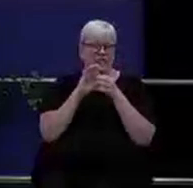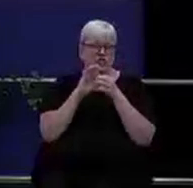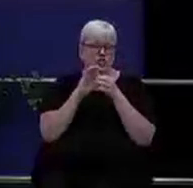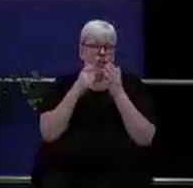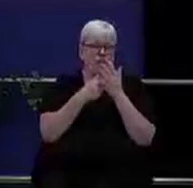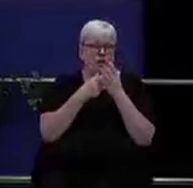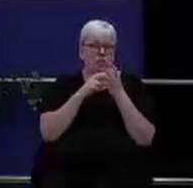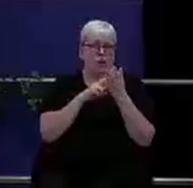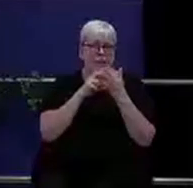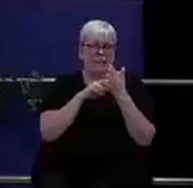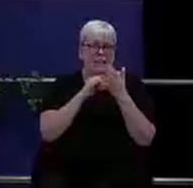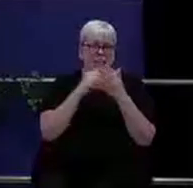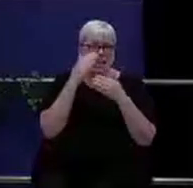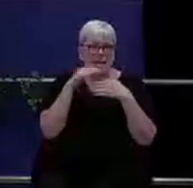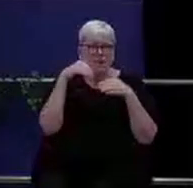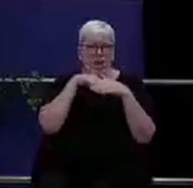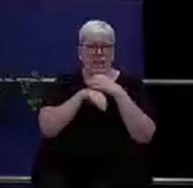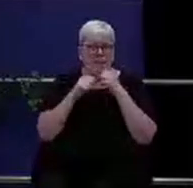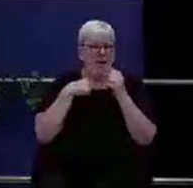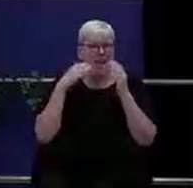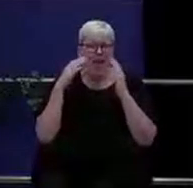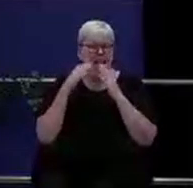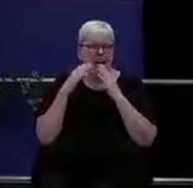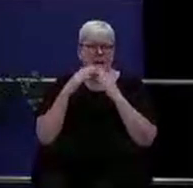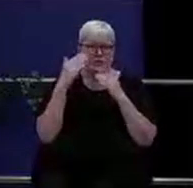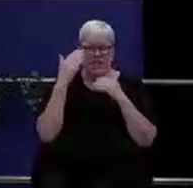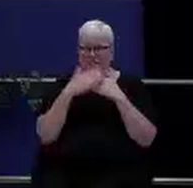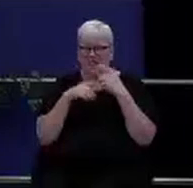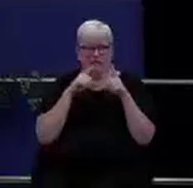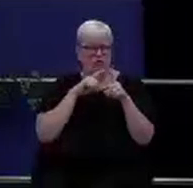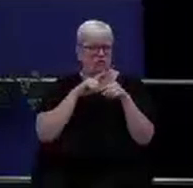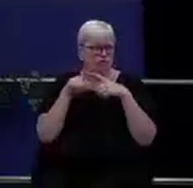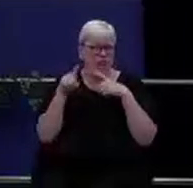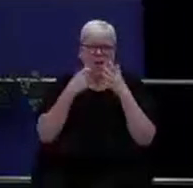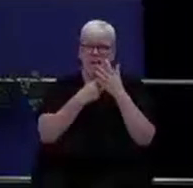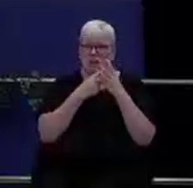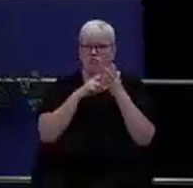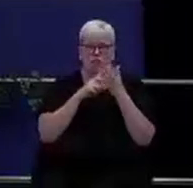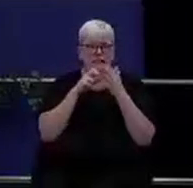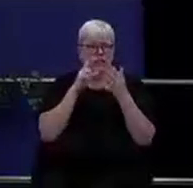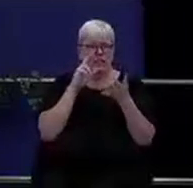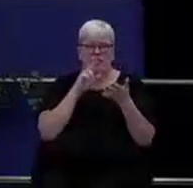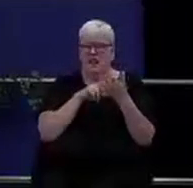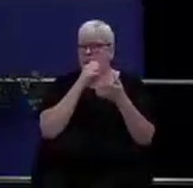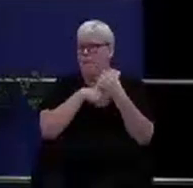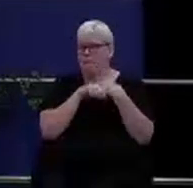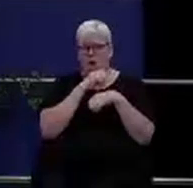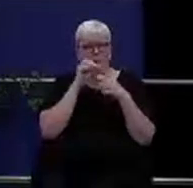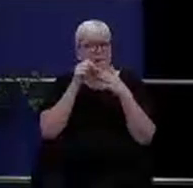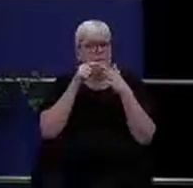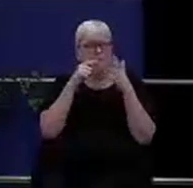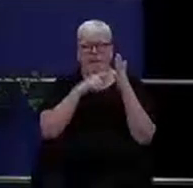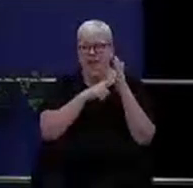ravens never came in my house, and they would I'd never try and make a raven into a pet. You know, they are their own thing out there